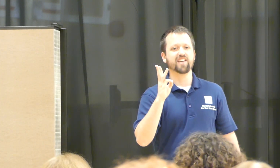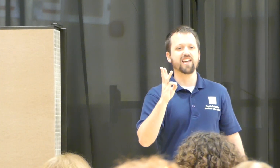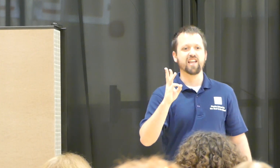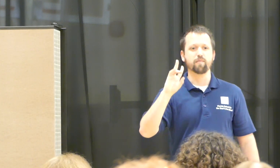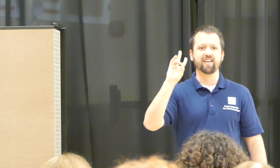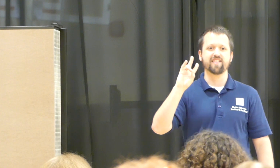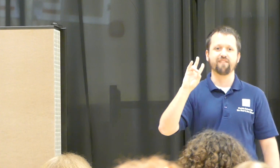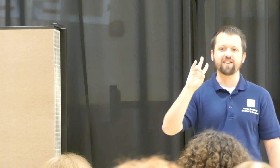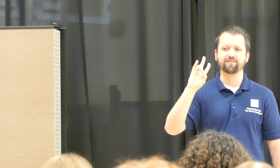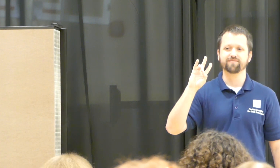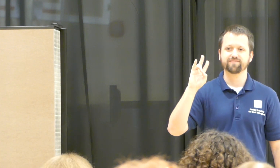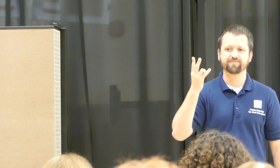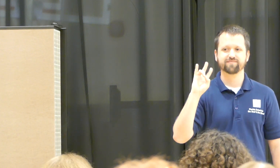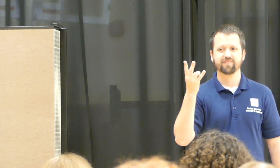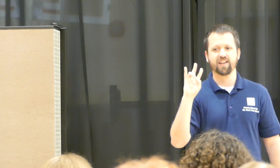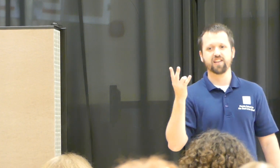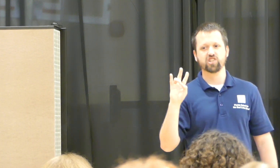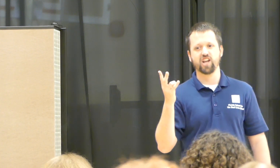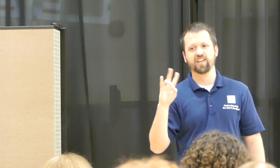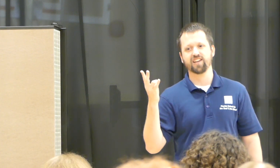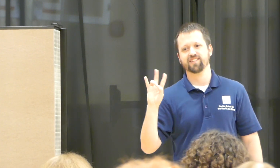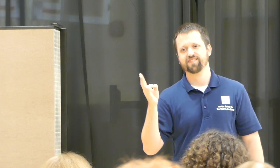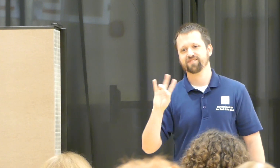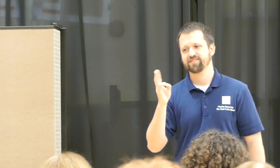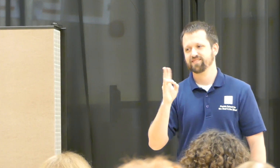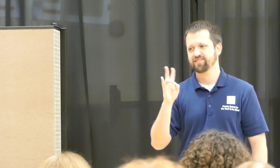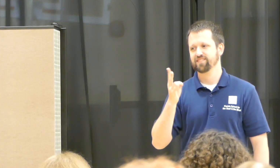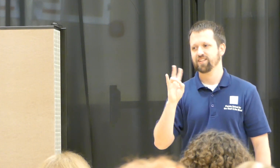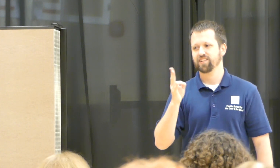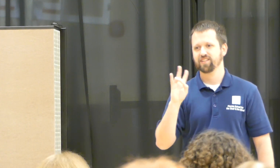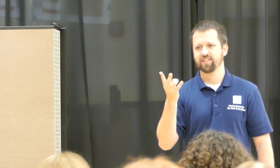17. Make a 7. Shake it.